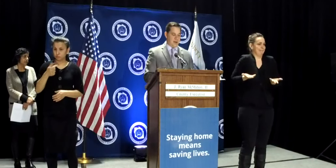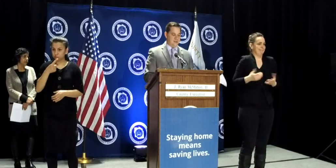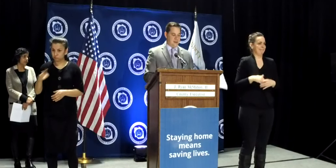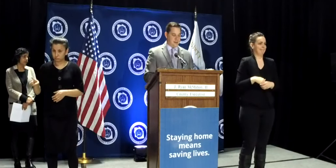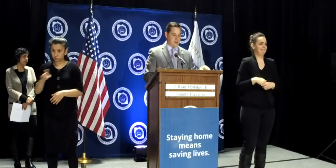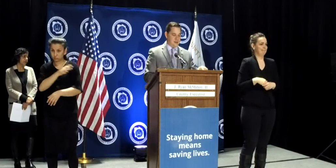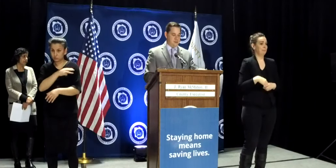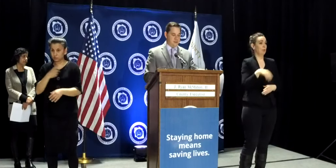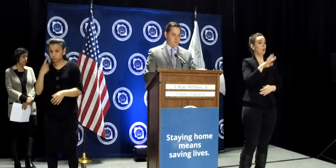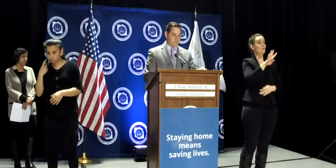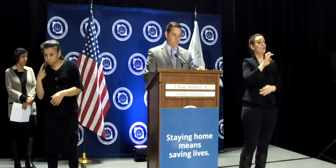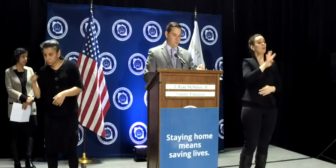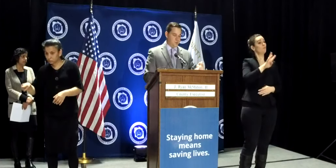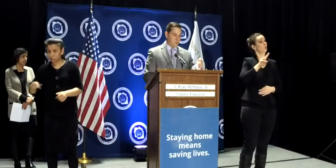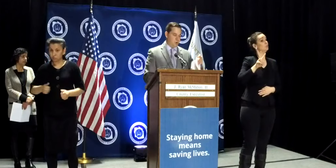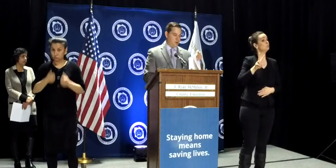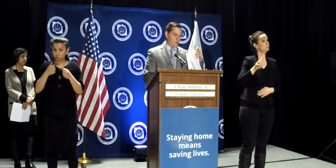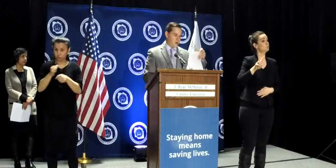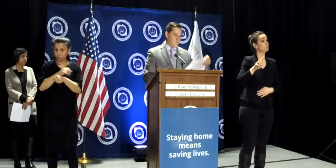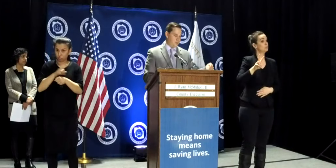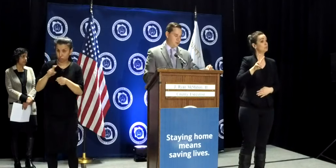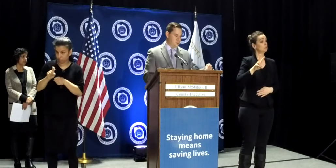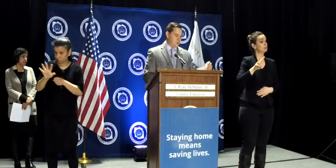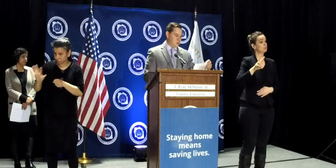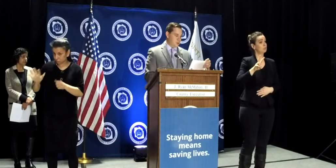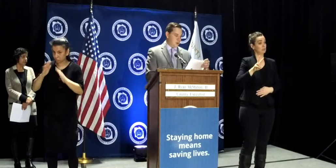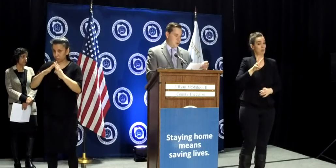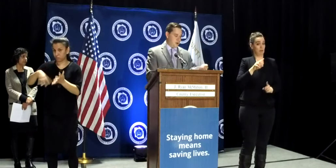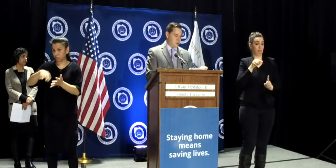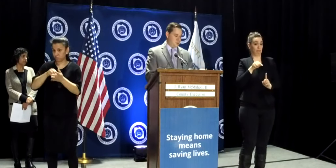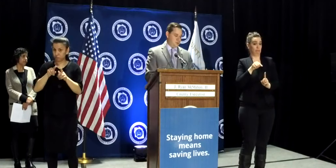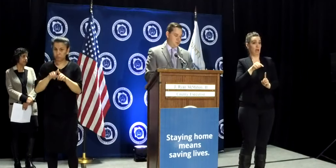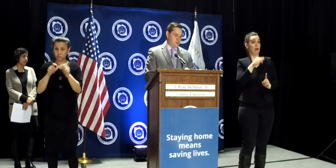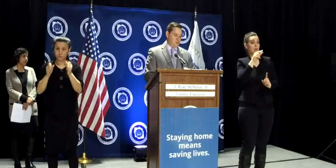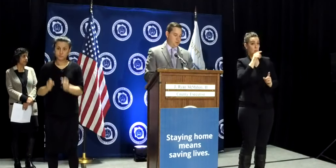were contact cases. More demographics,